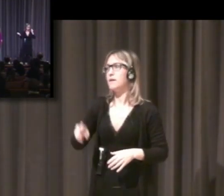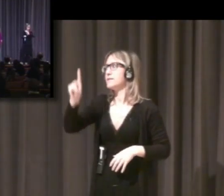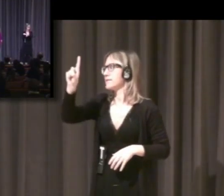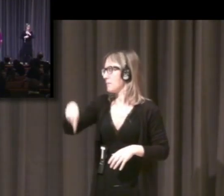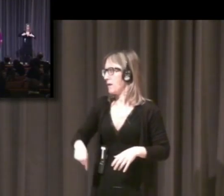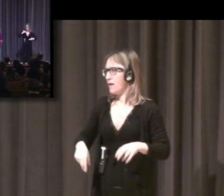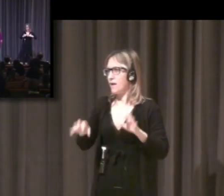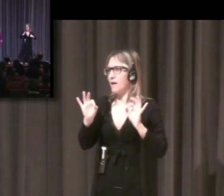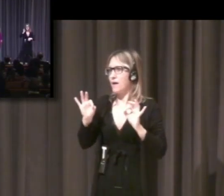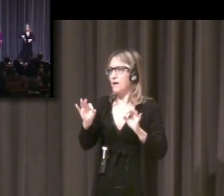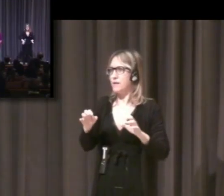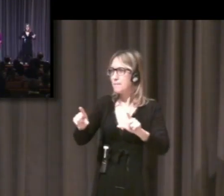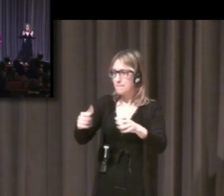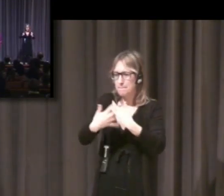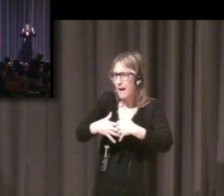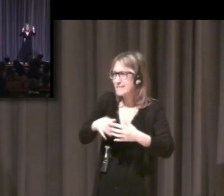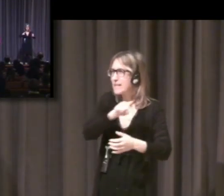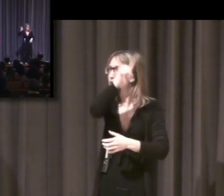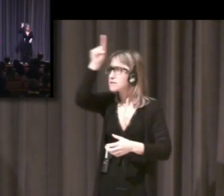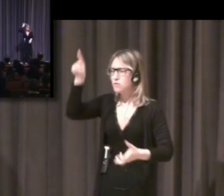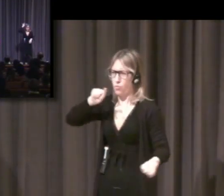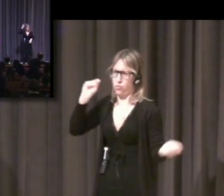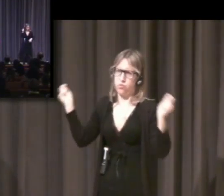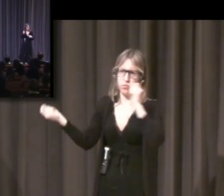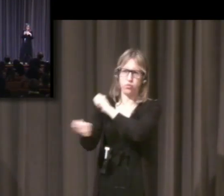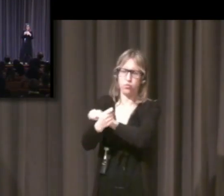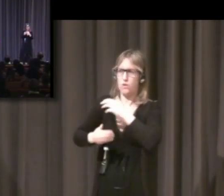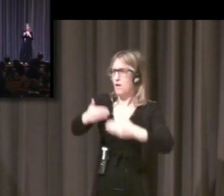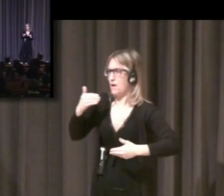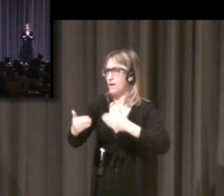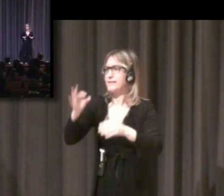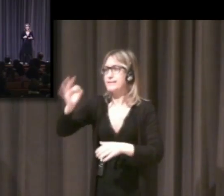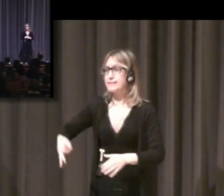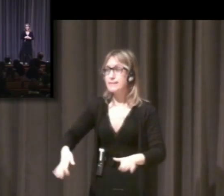a cochlear implant, it isn't just making